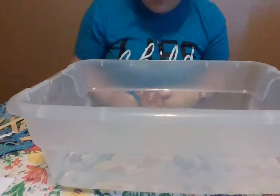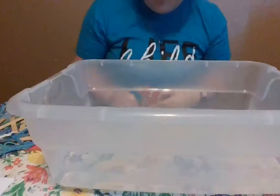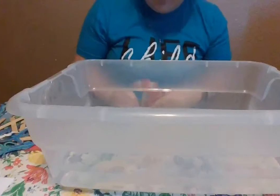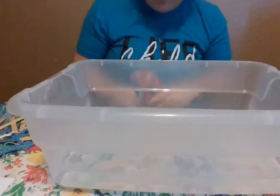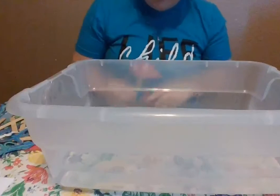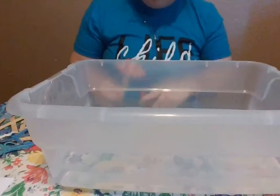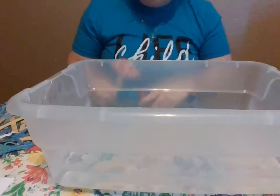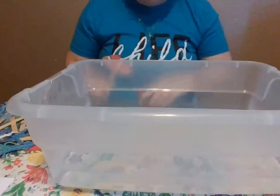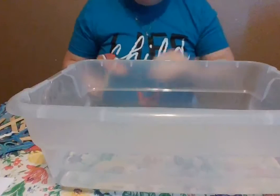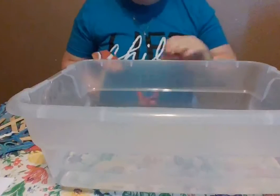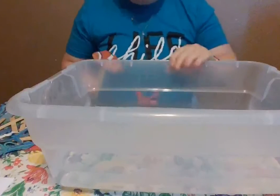see it.